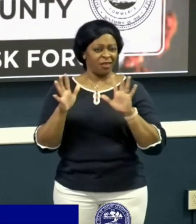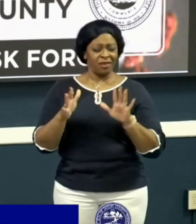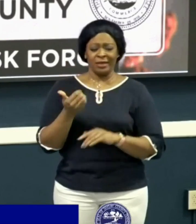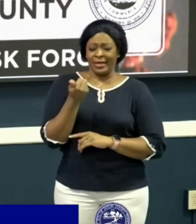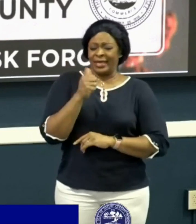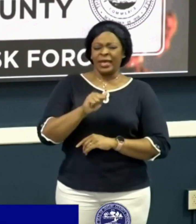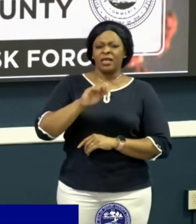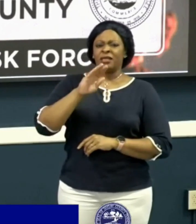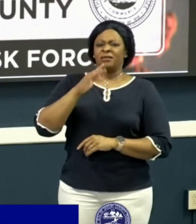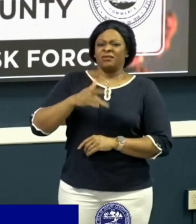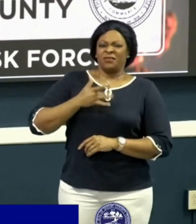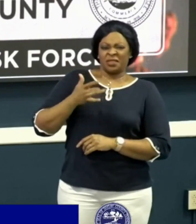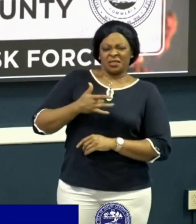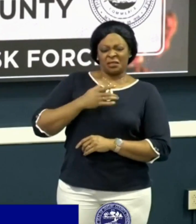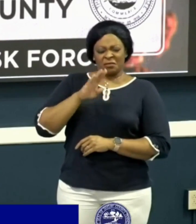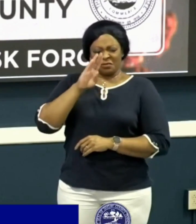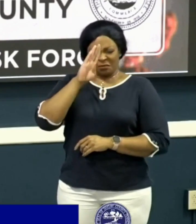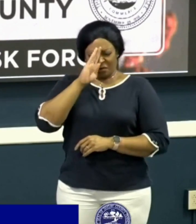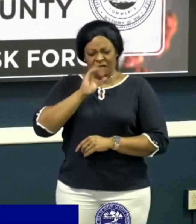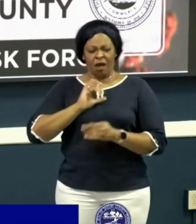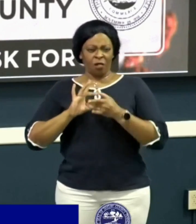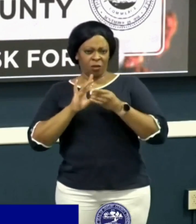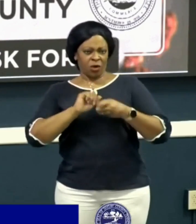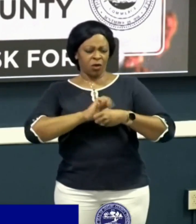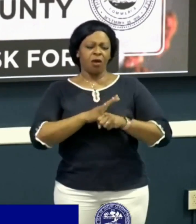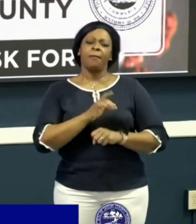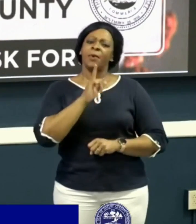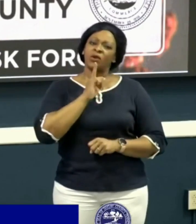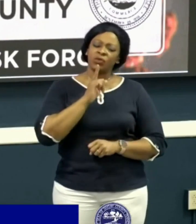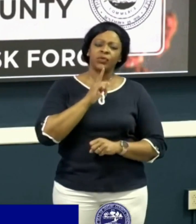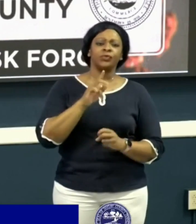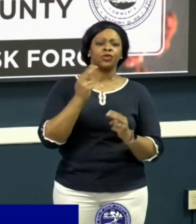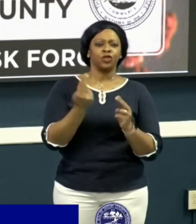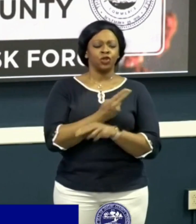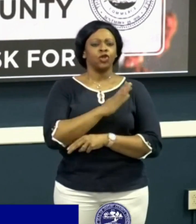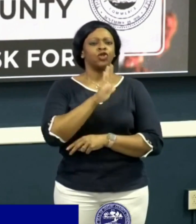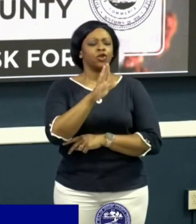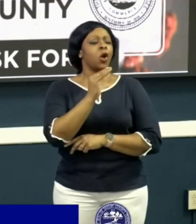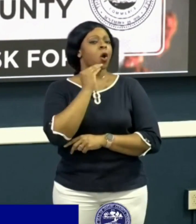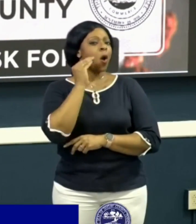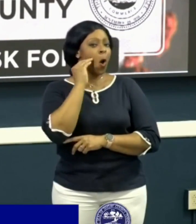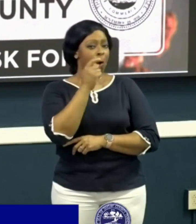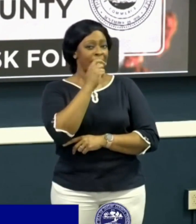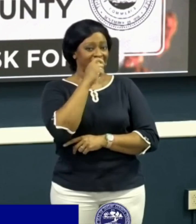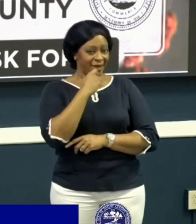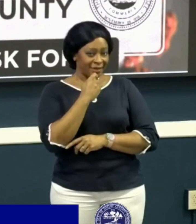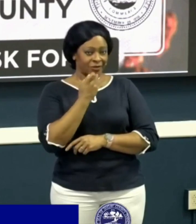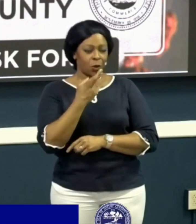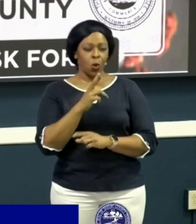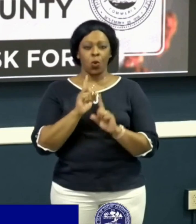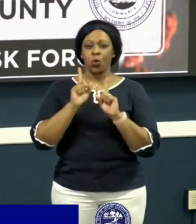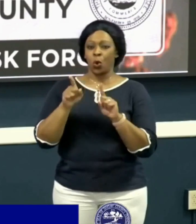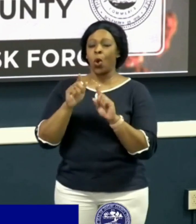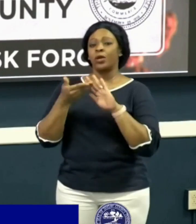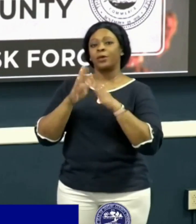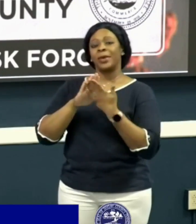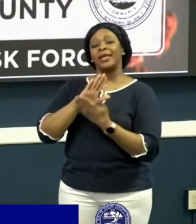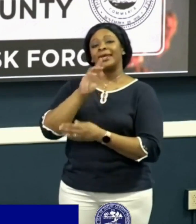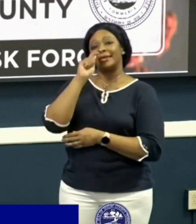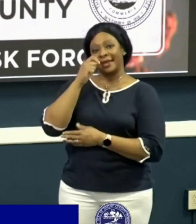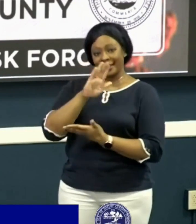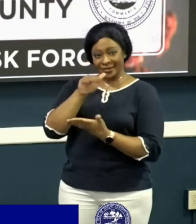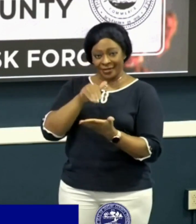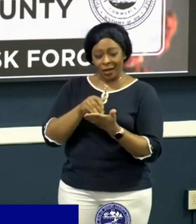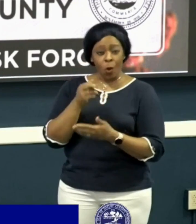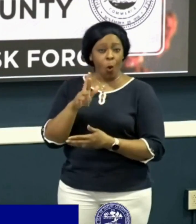any symptoms that look like COVID-19, make sure that you're either using your at-home test or going to one of those community testing